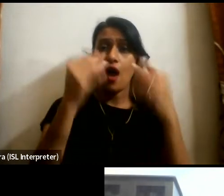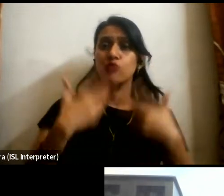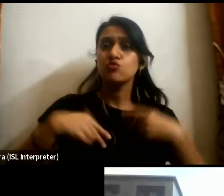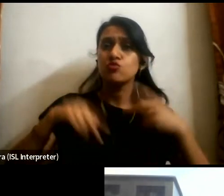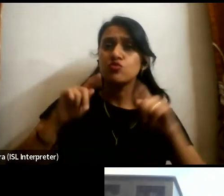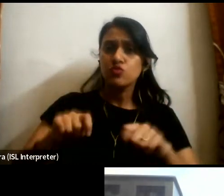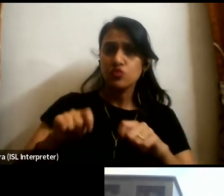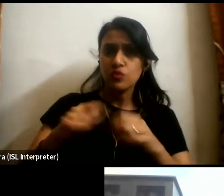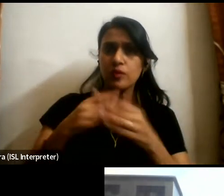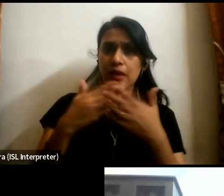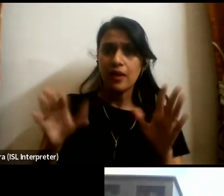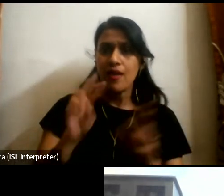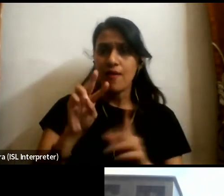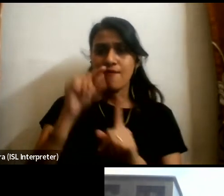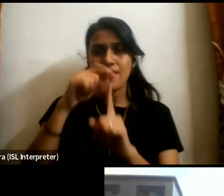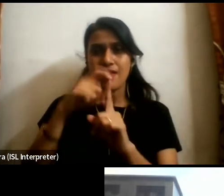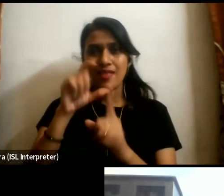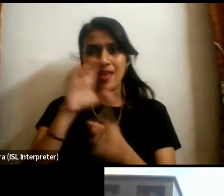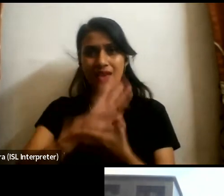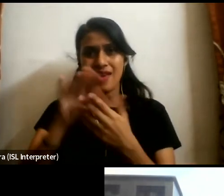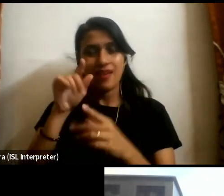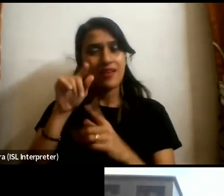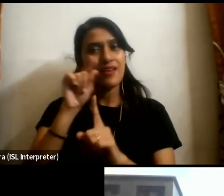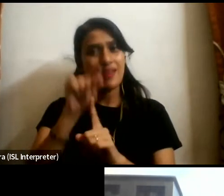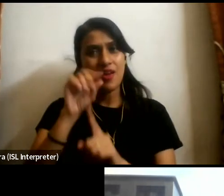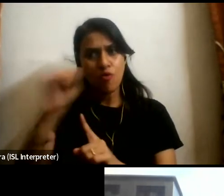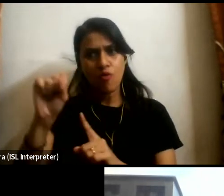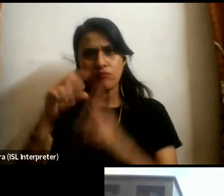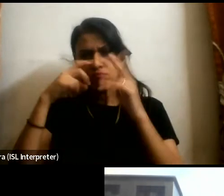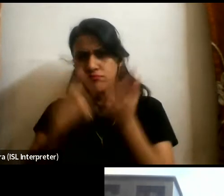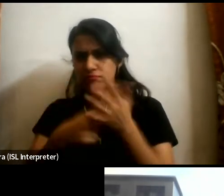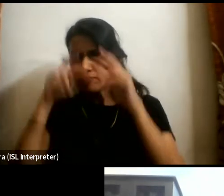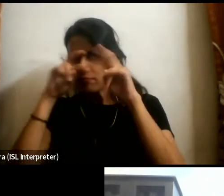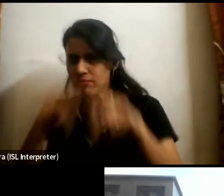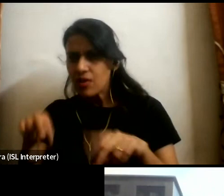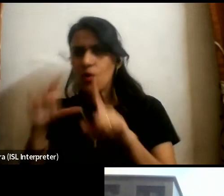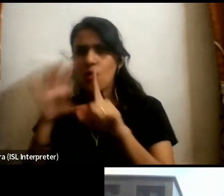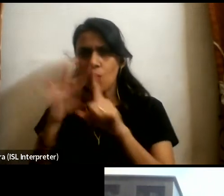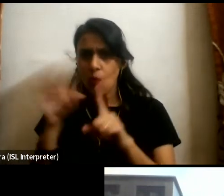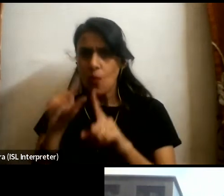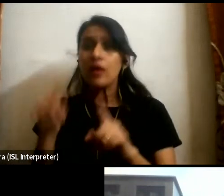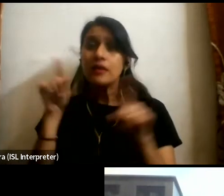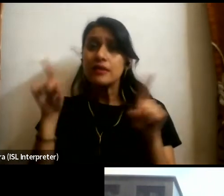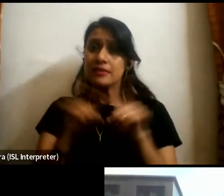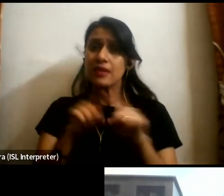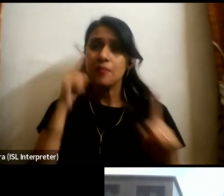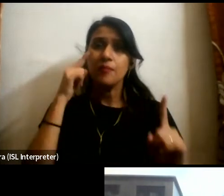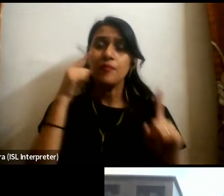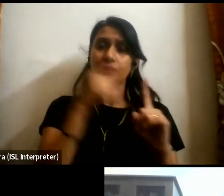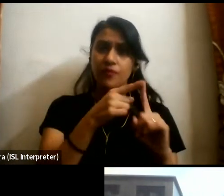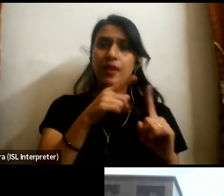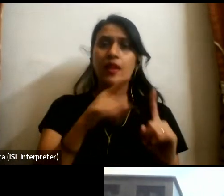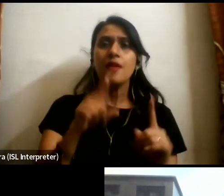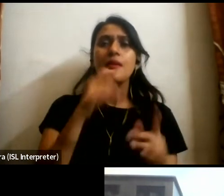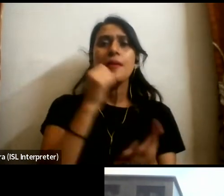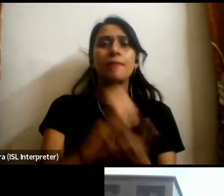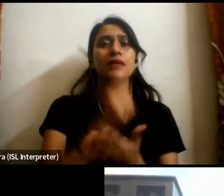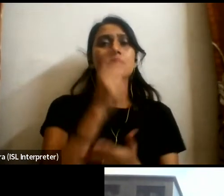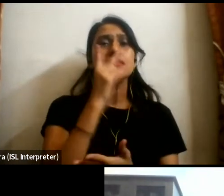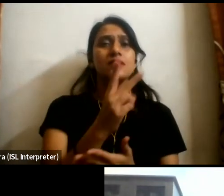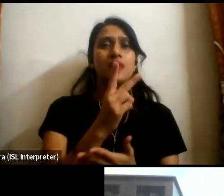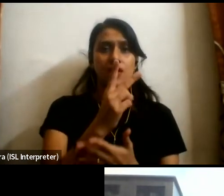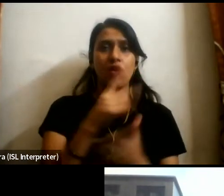Vidhi's study, and I think you were leading the team, if I'm not mistaken, has looked at the lower judiciary, right?